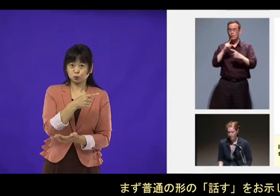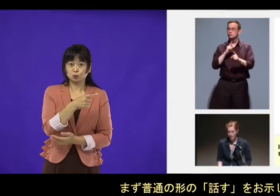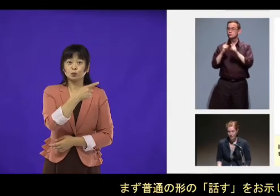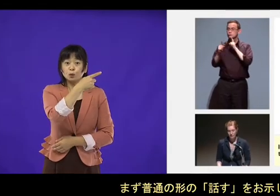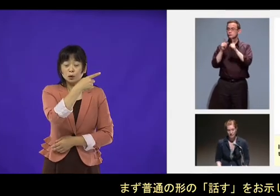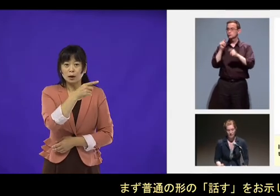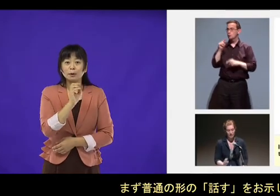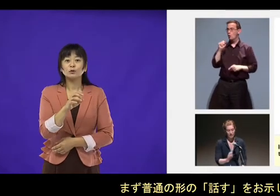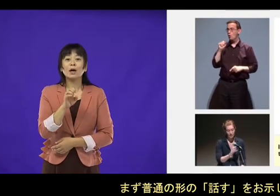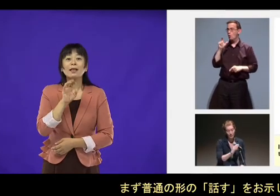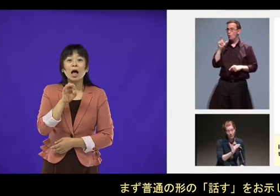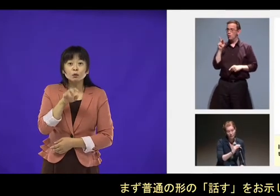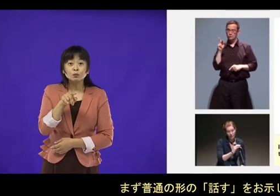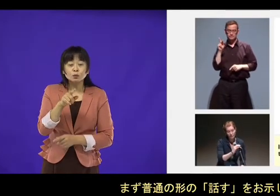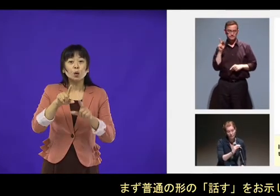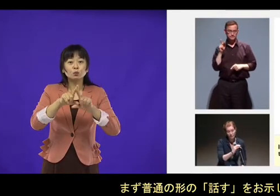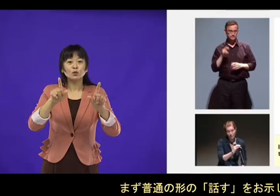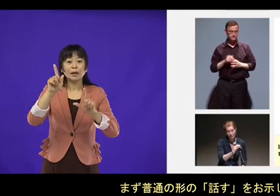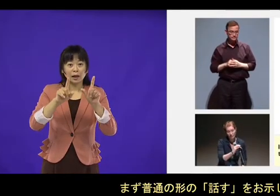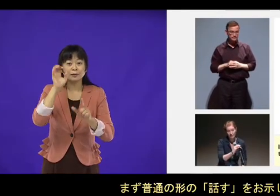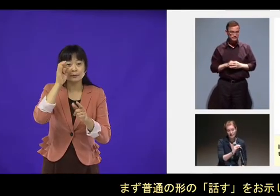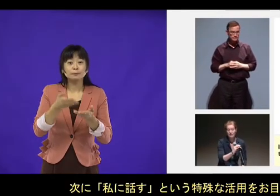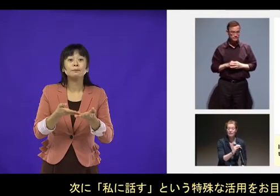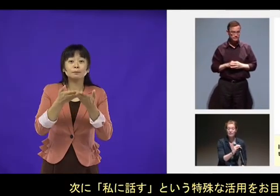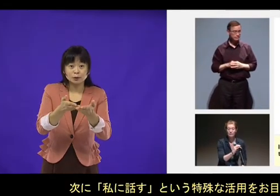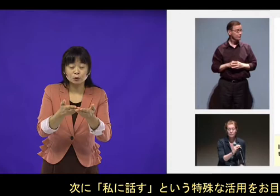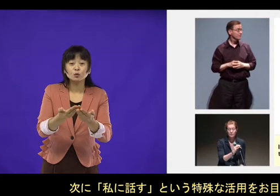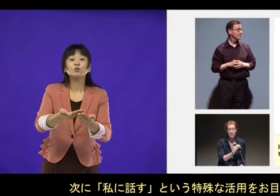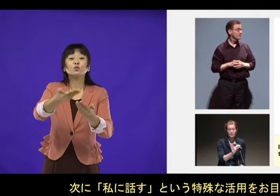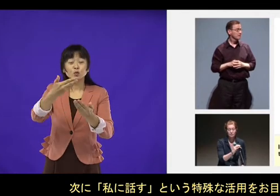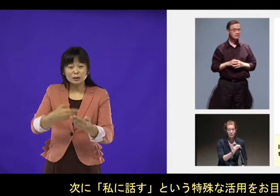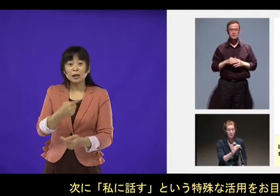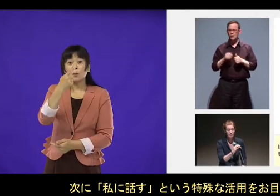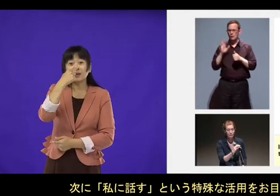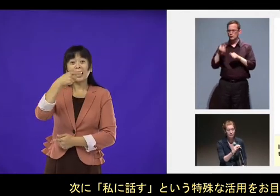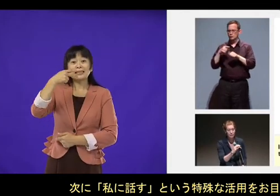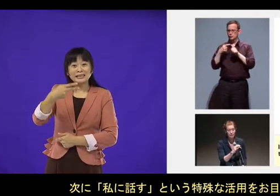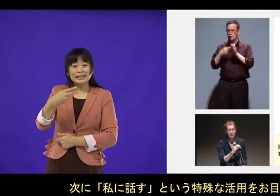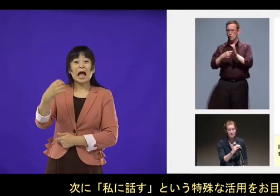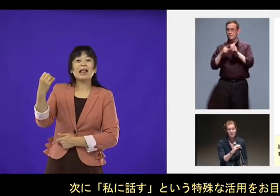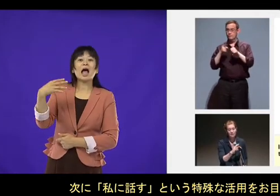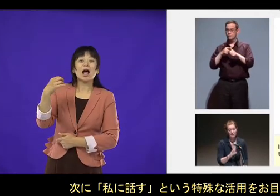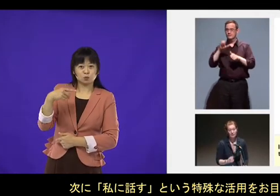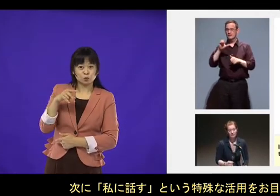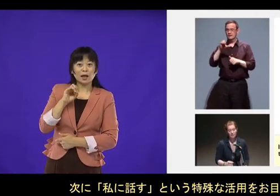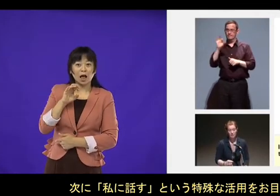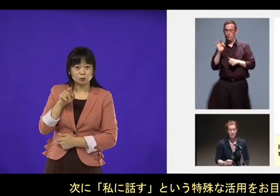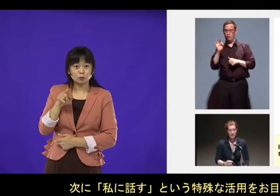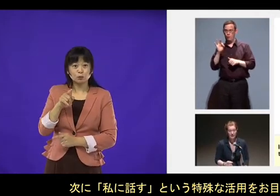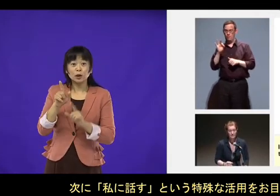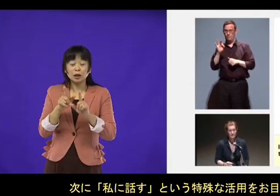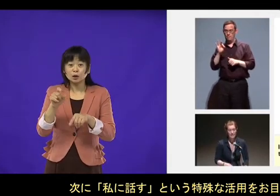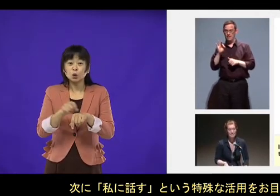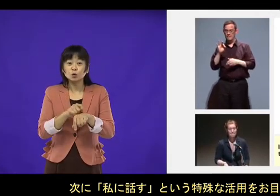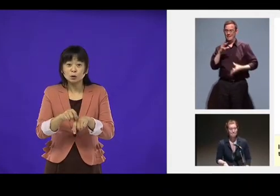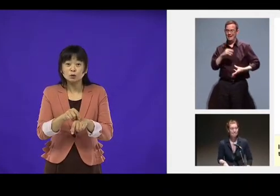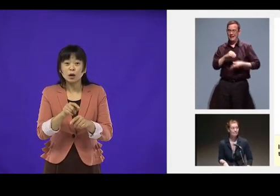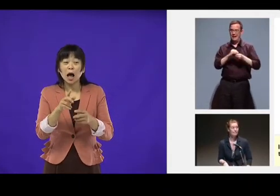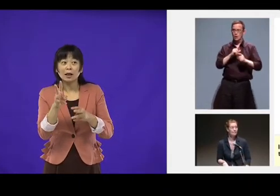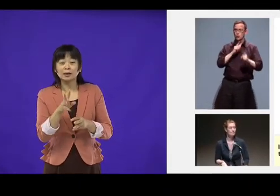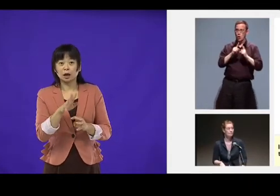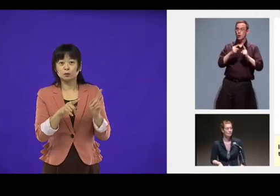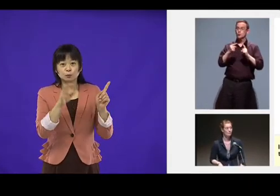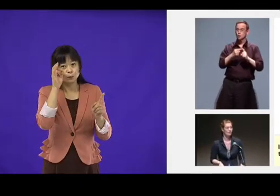I'll show you first the normal form of talk, and then the special version of it, talk to me.